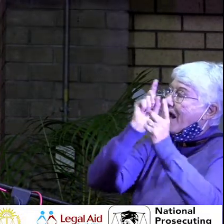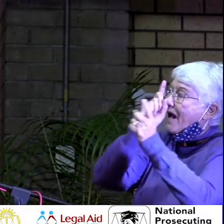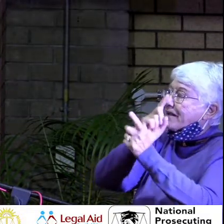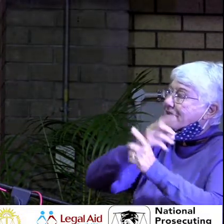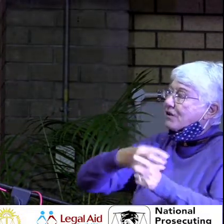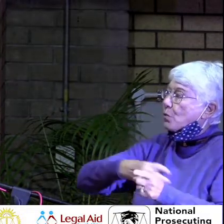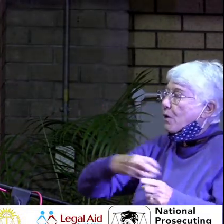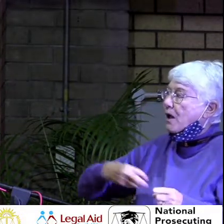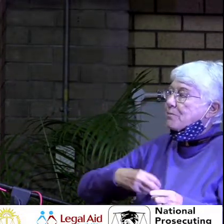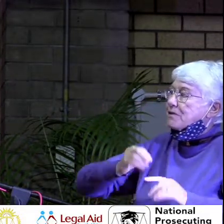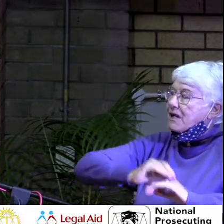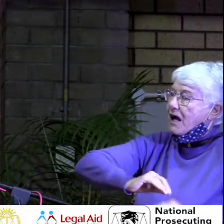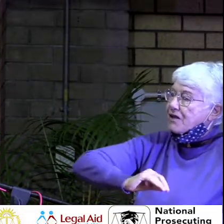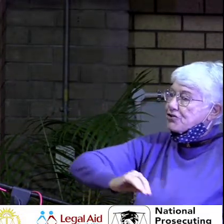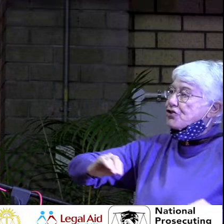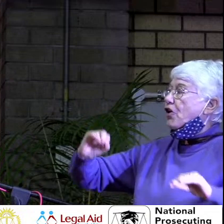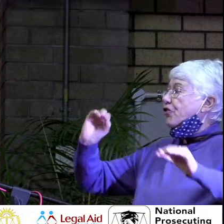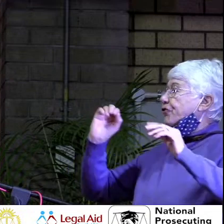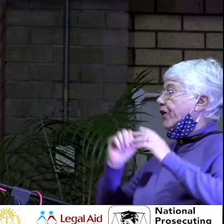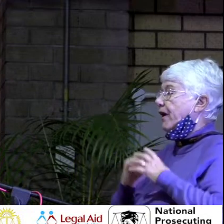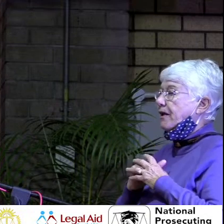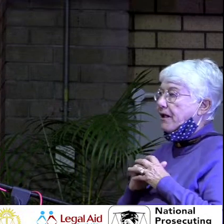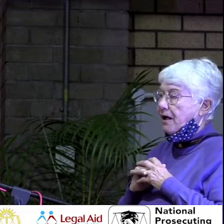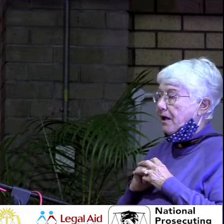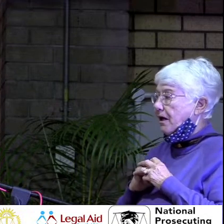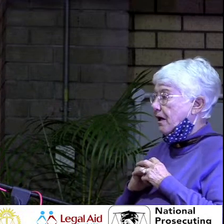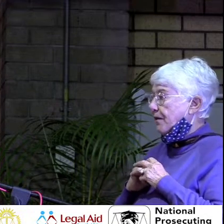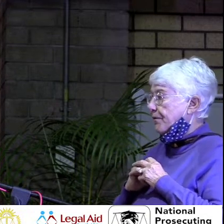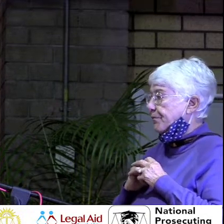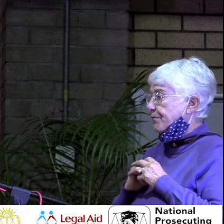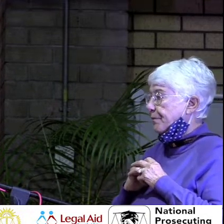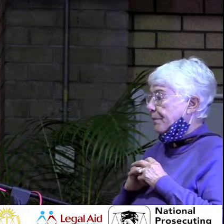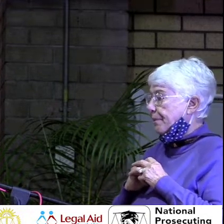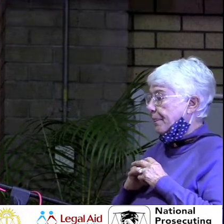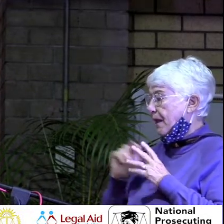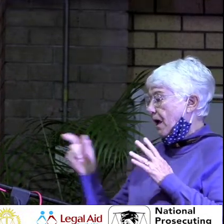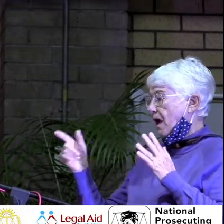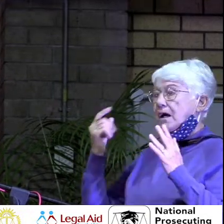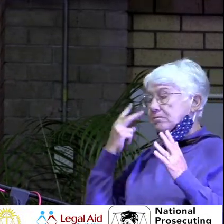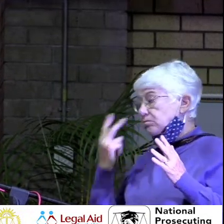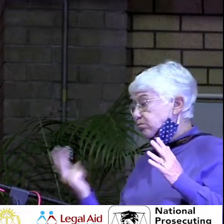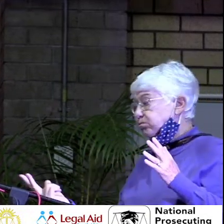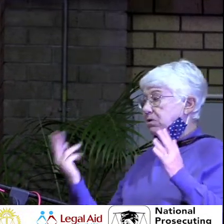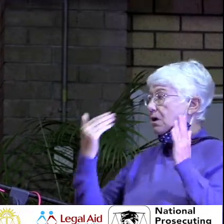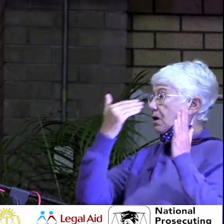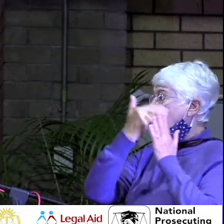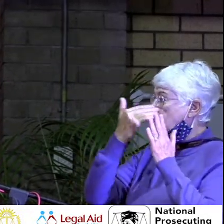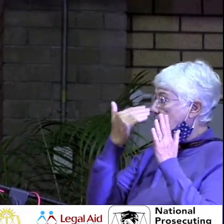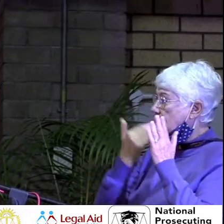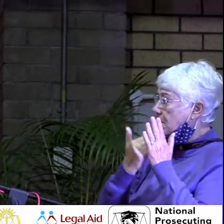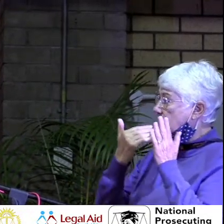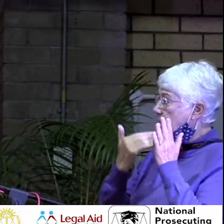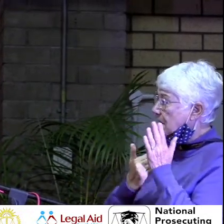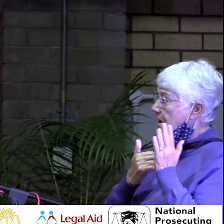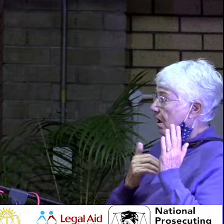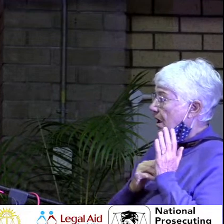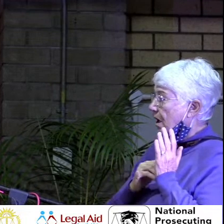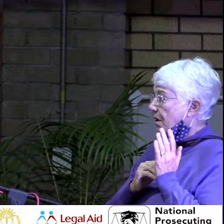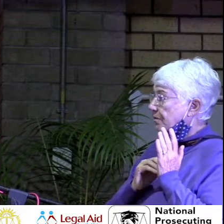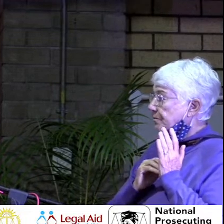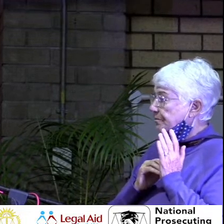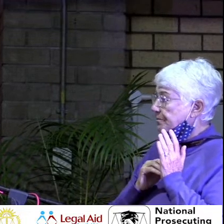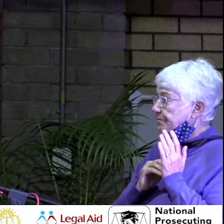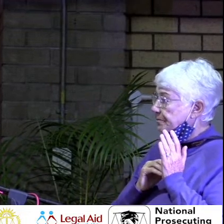So let us go on with our program, and must just necessarily, we were going to have our